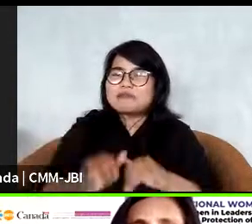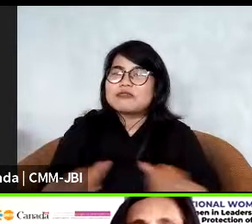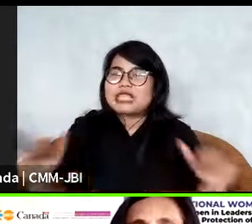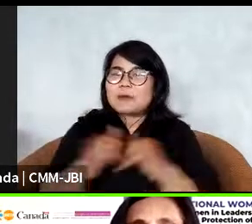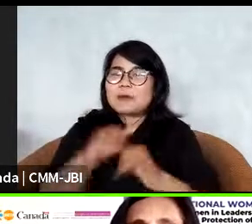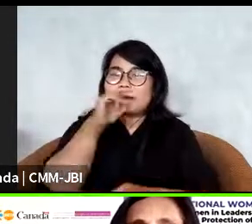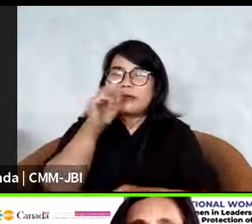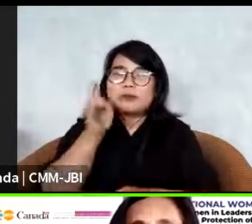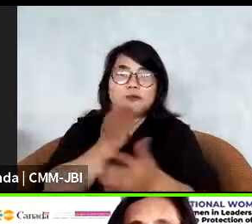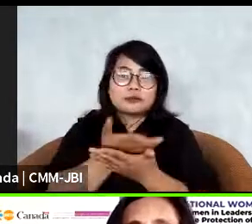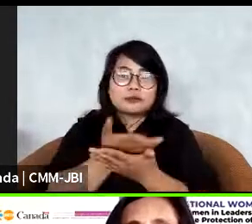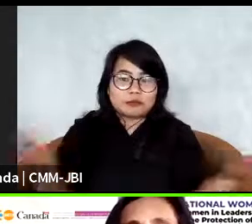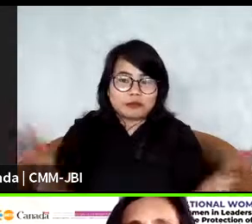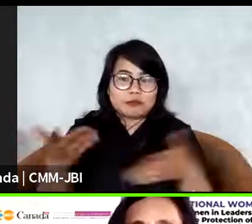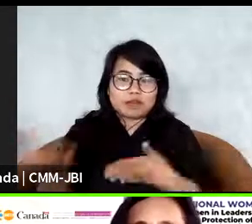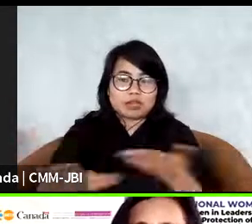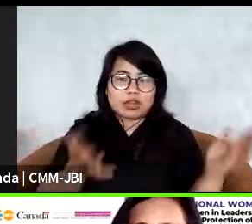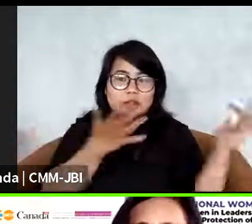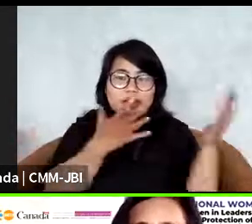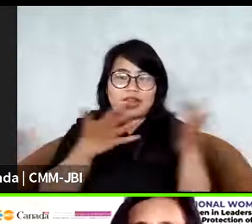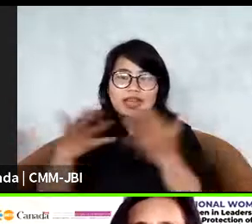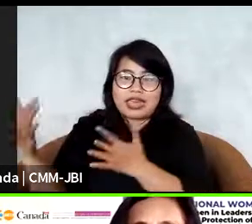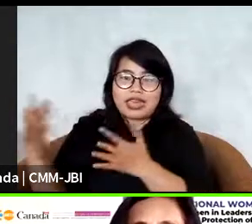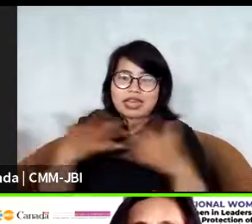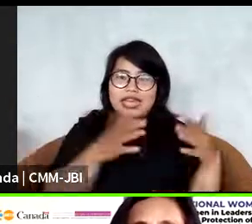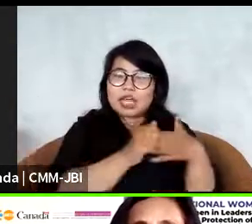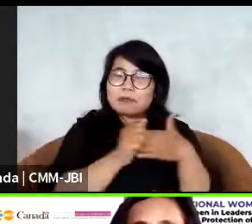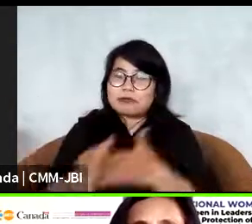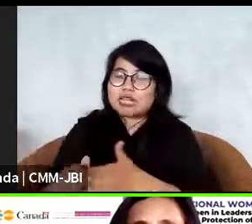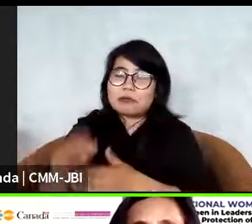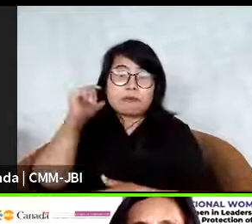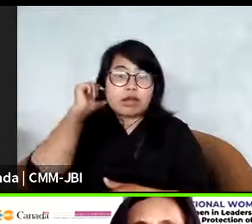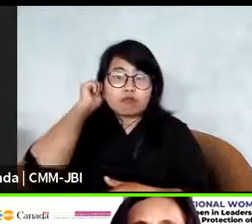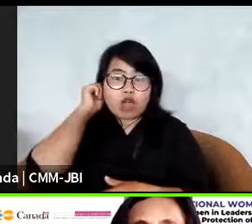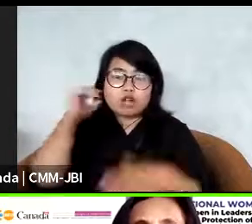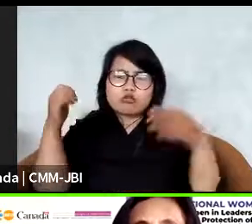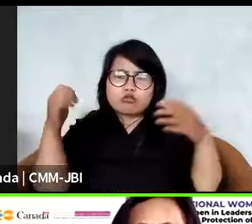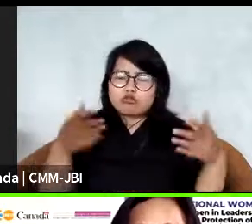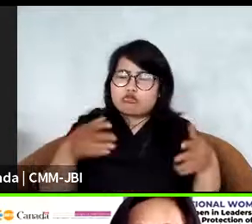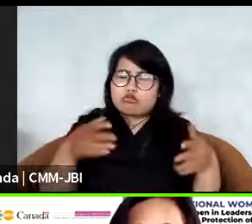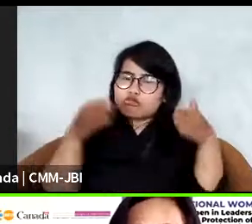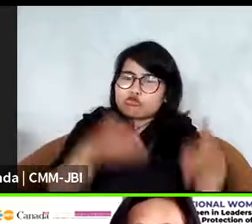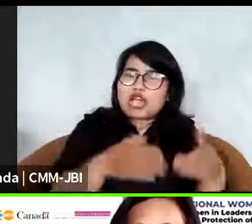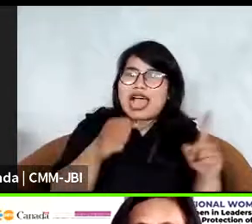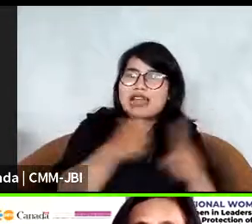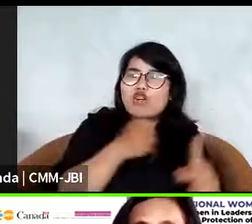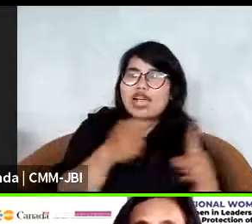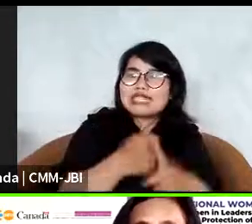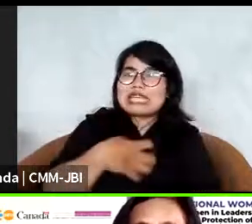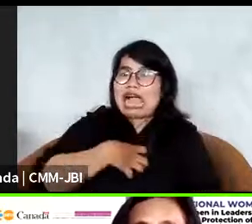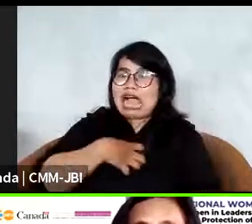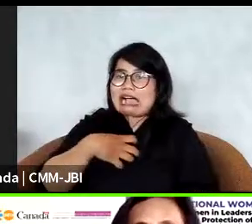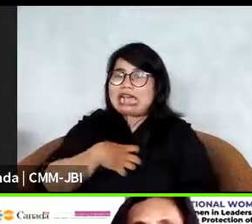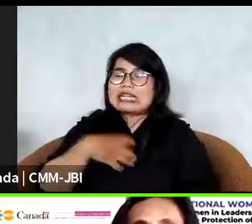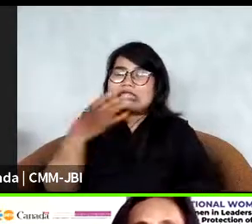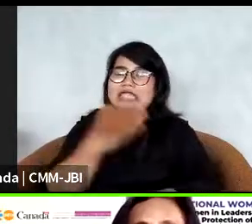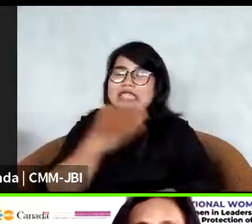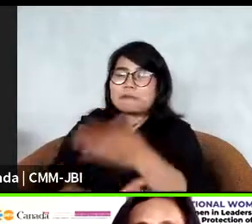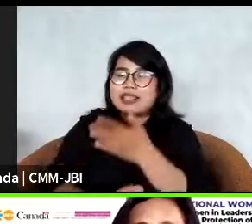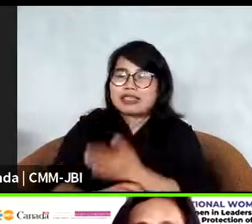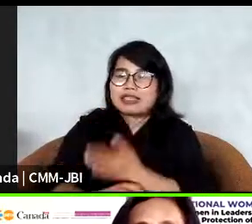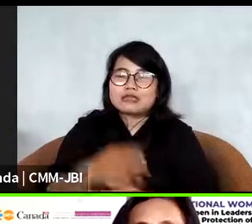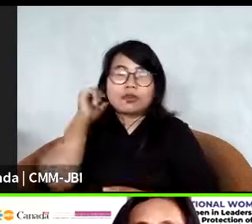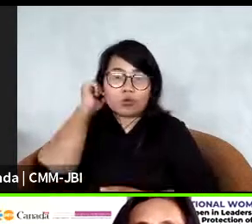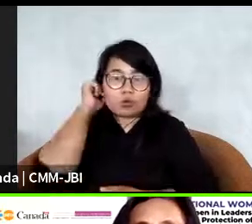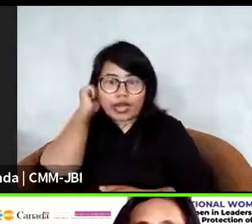MB advokasi folder Rich safety aspects of International womens mens is